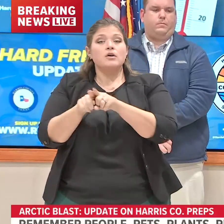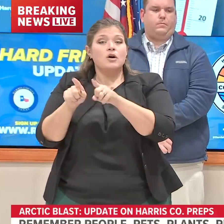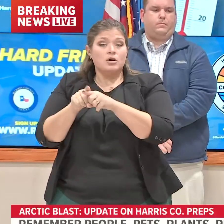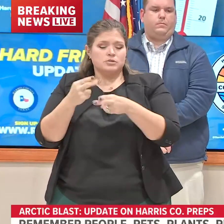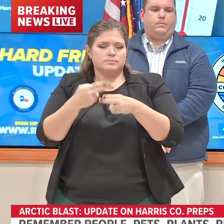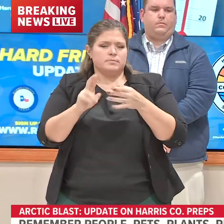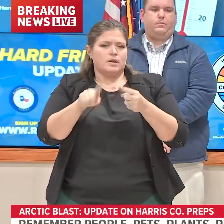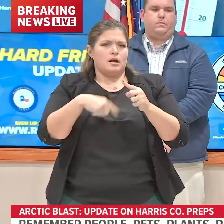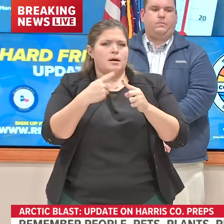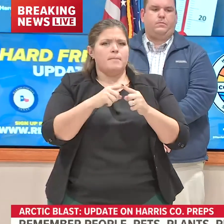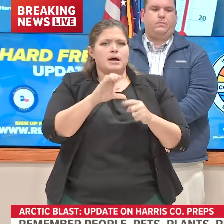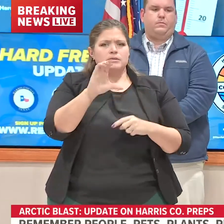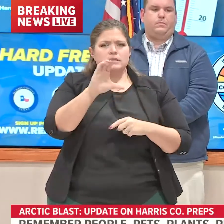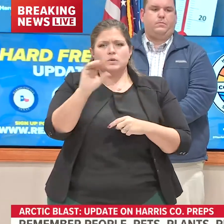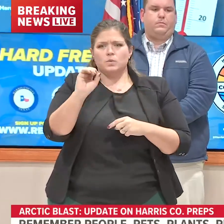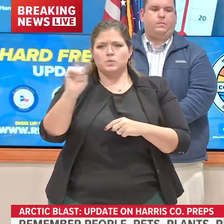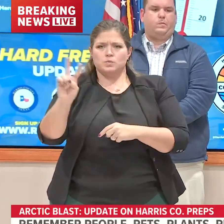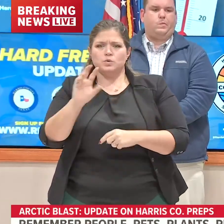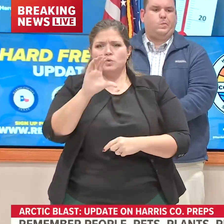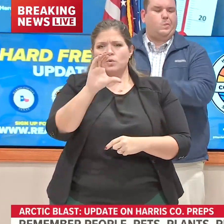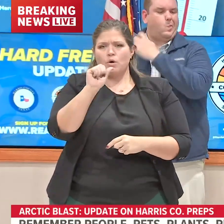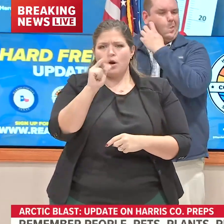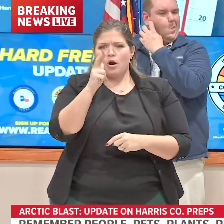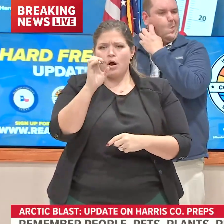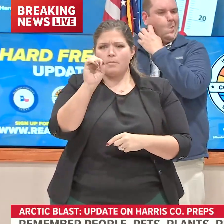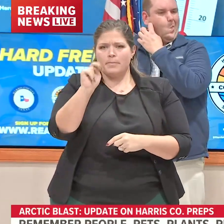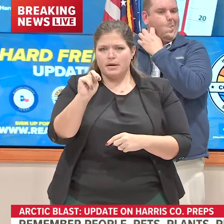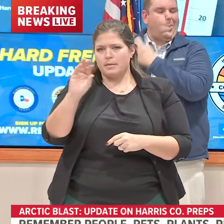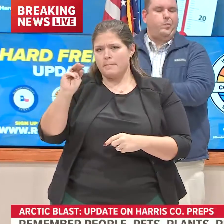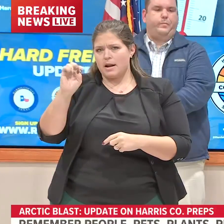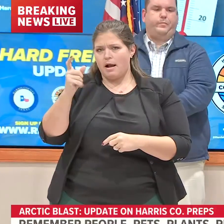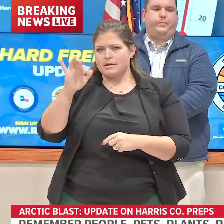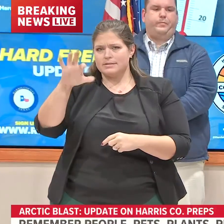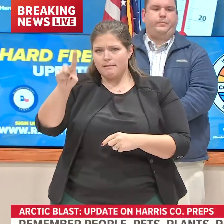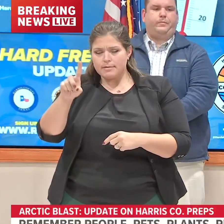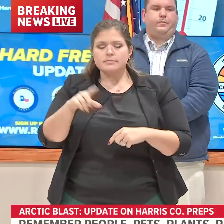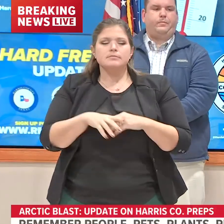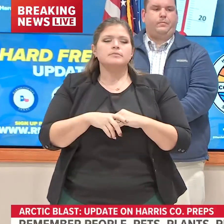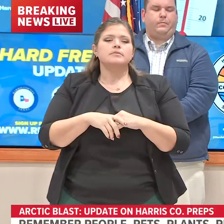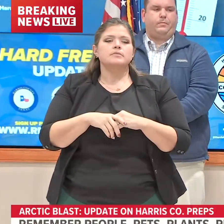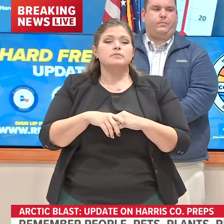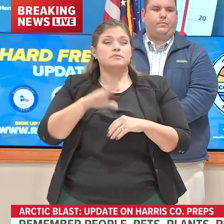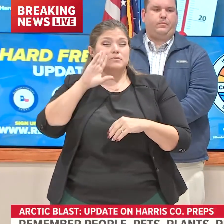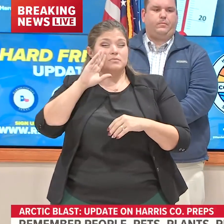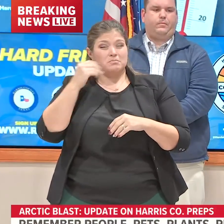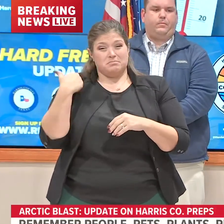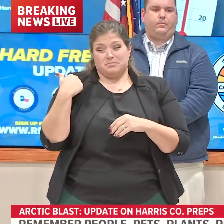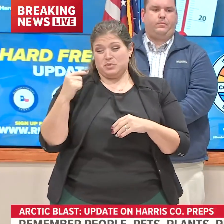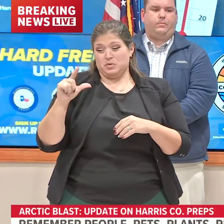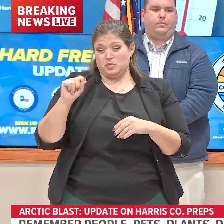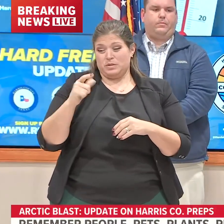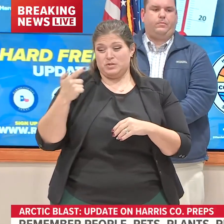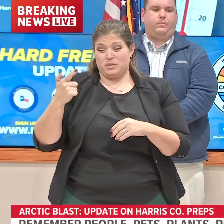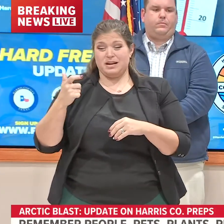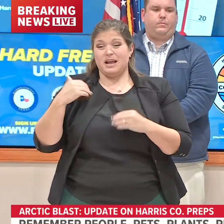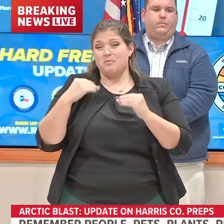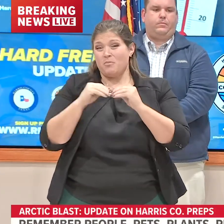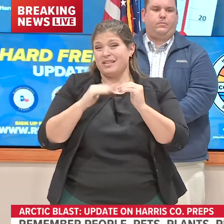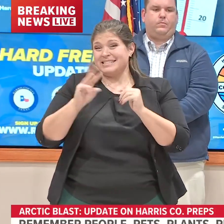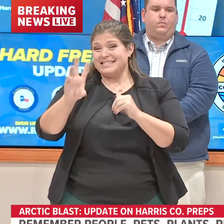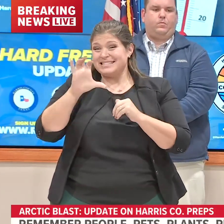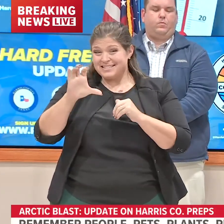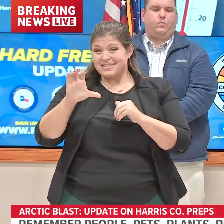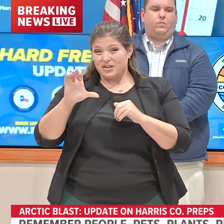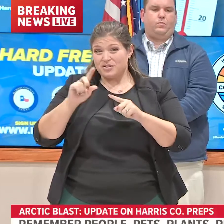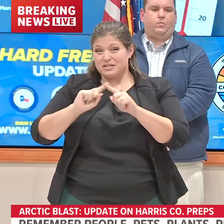monoxide, and Chief Christensen is going to talk about this as well. If you remember, in 2021, we had more than 600 cases of carbon monoxide poisoning